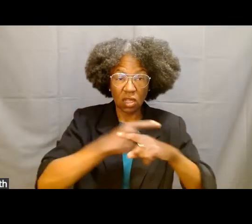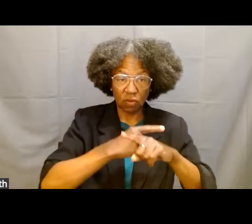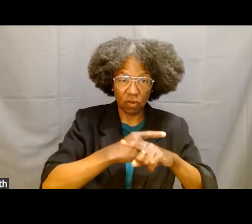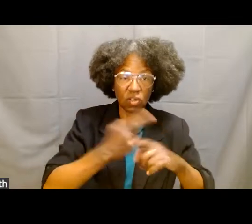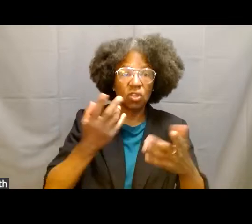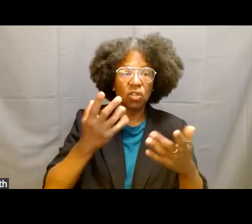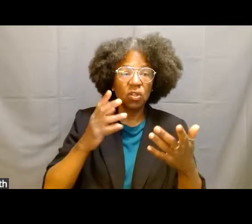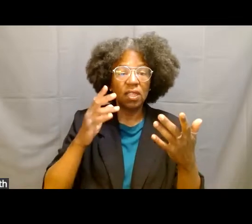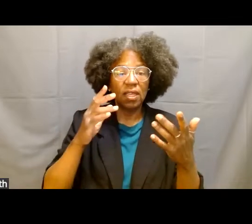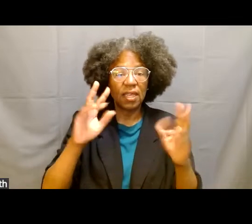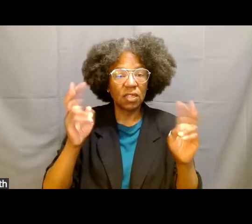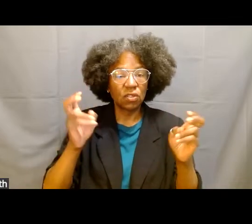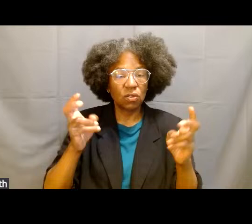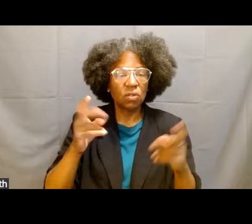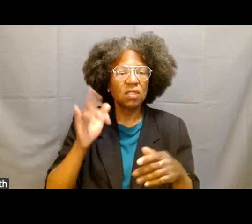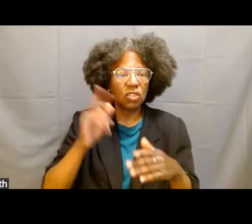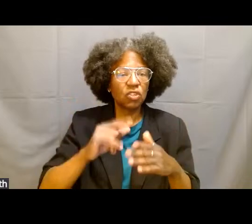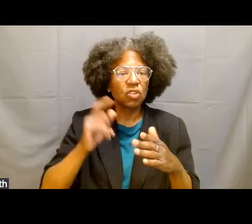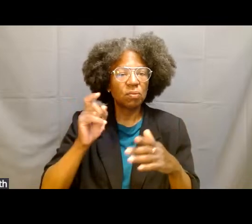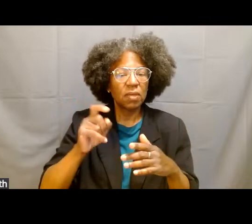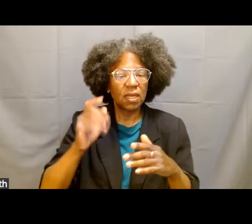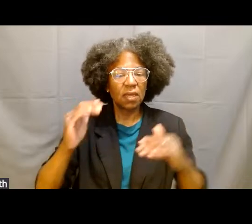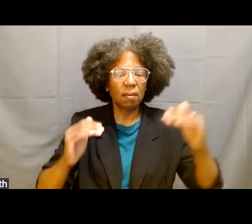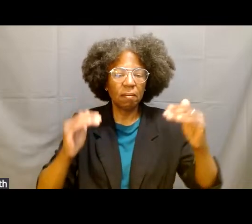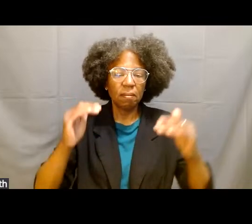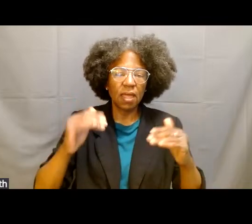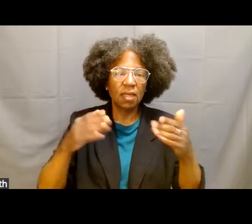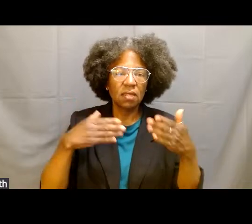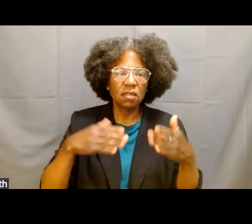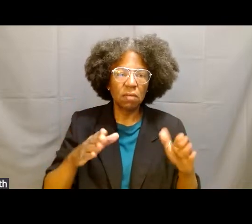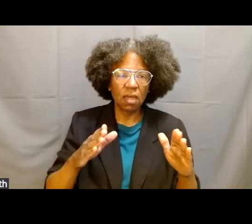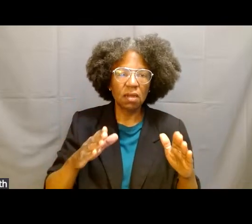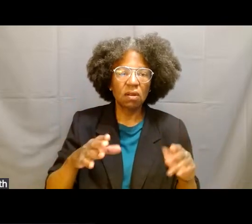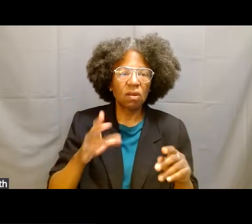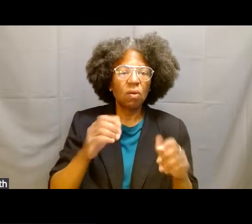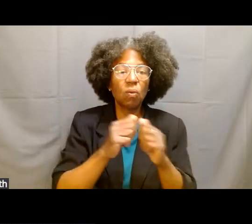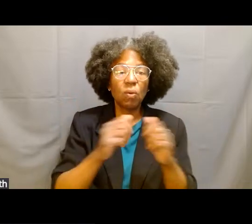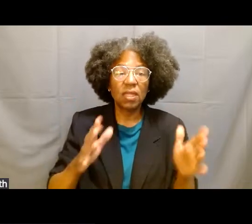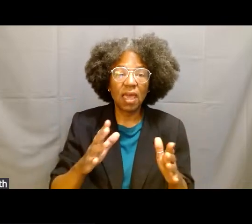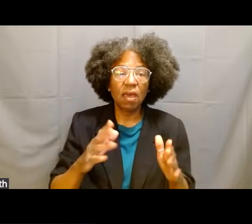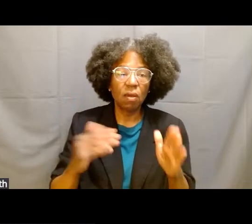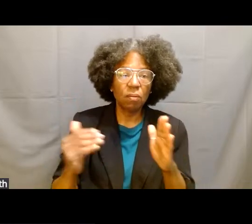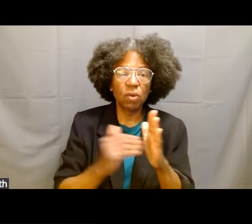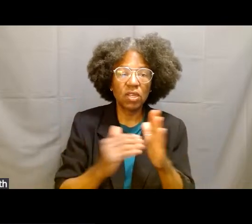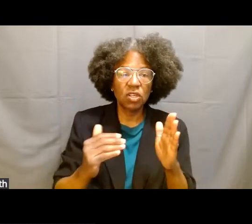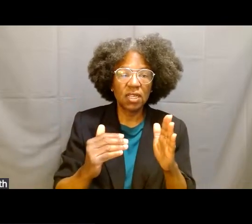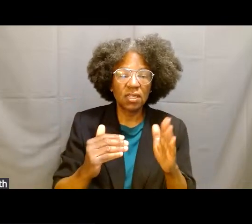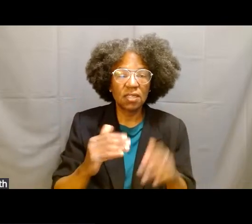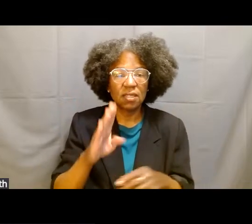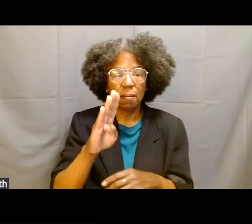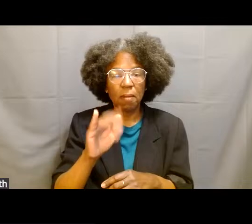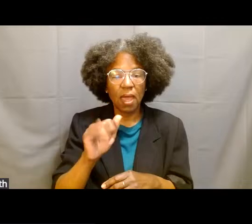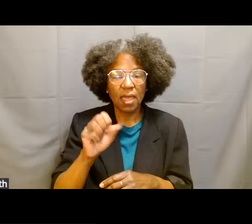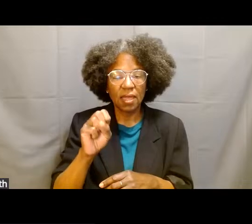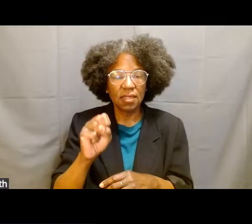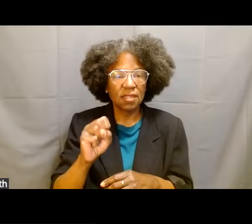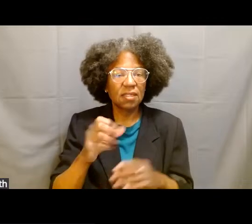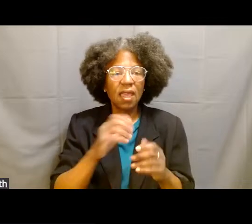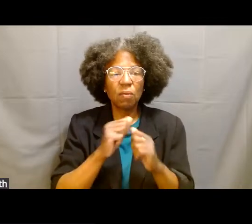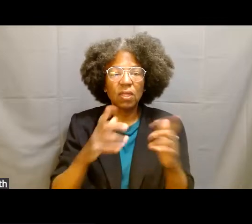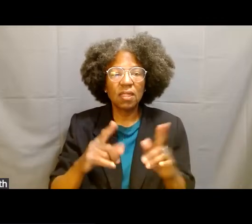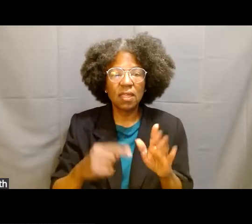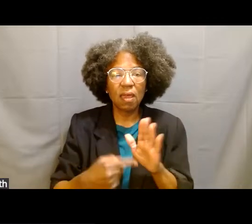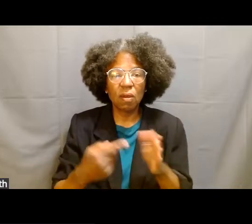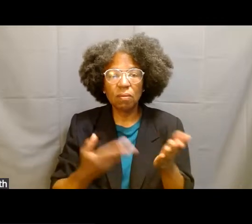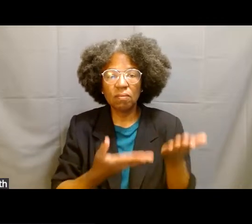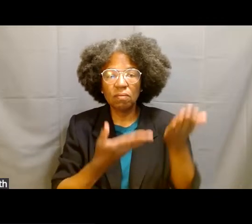manner addressing all sides of an issue without bias, prejudice, and without promoting any particular point of view. So